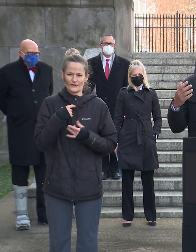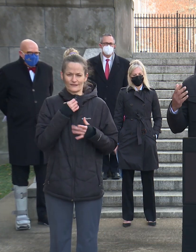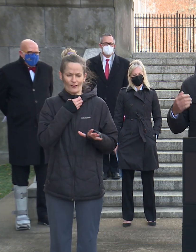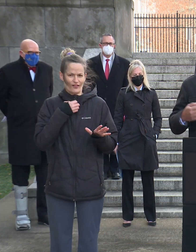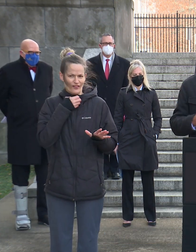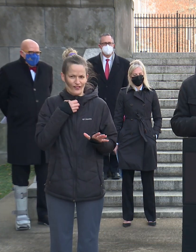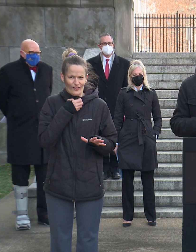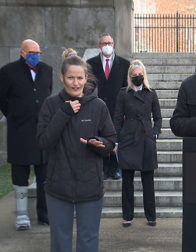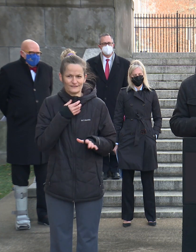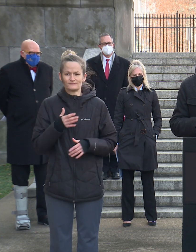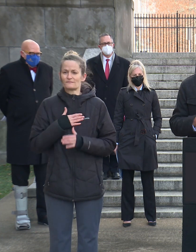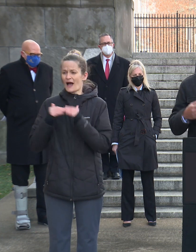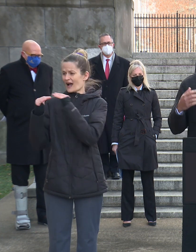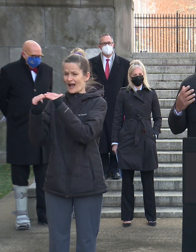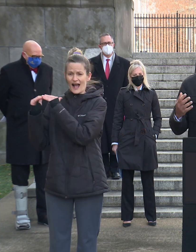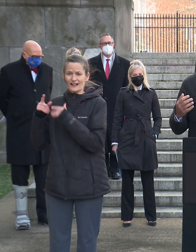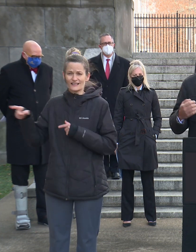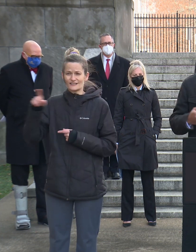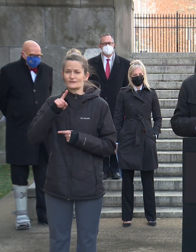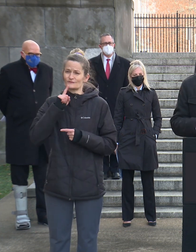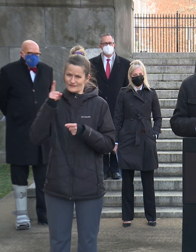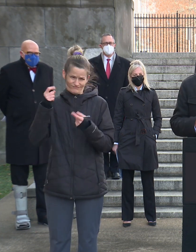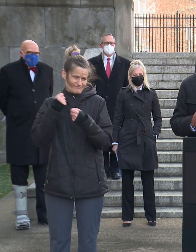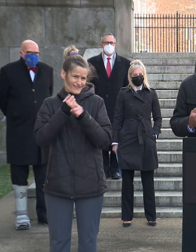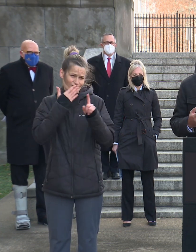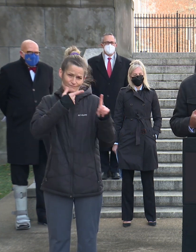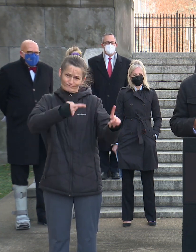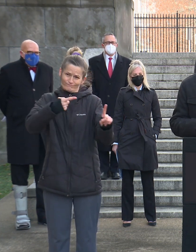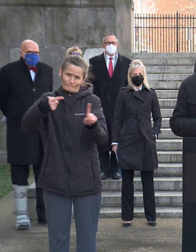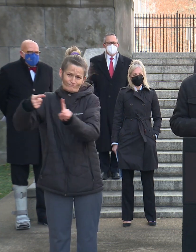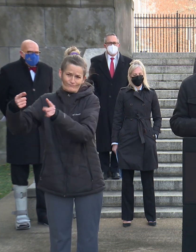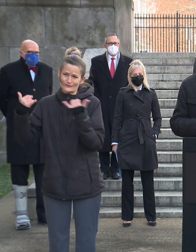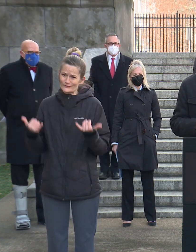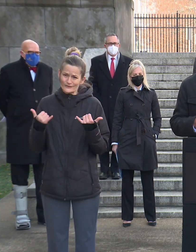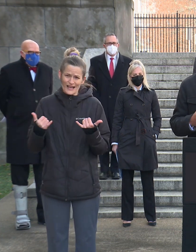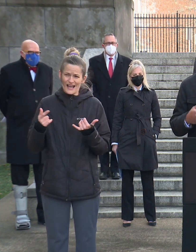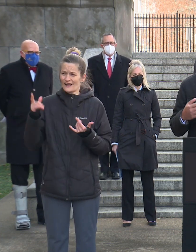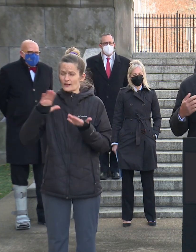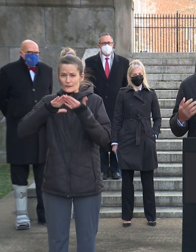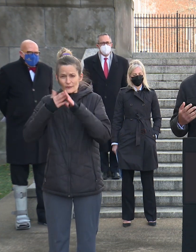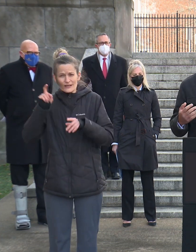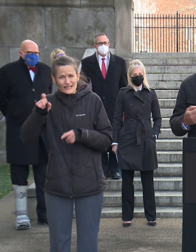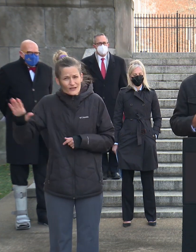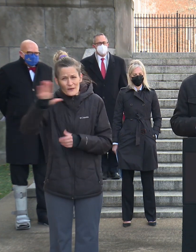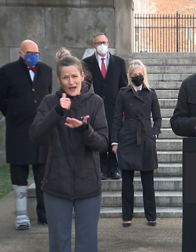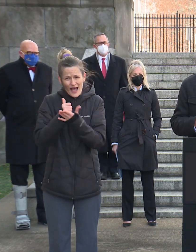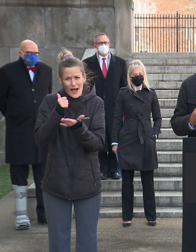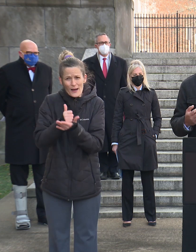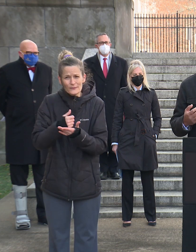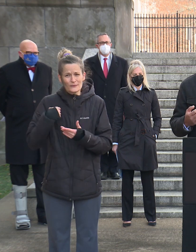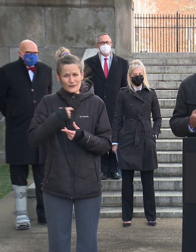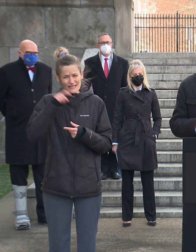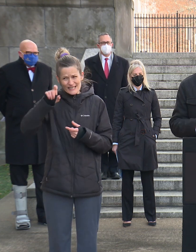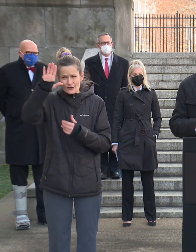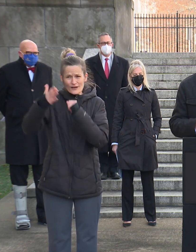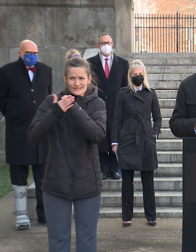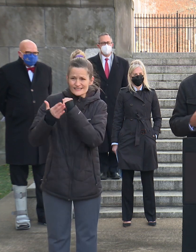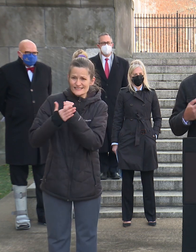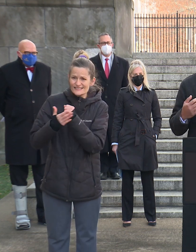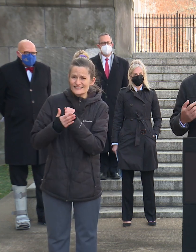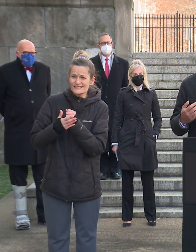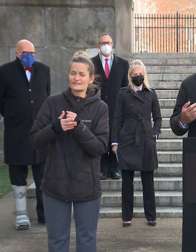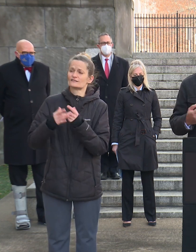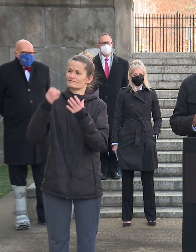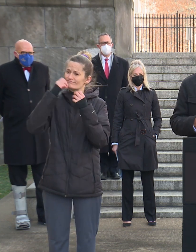about reaching out to the community. We need your help. We need your assistance. We need to protect the welfare of the citizens of